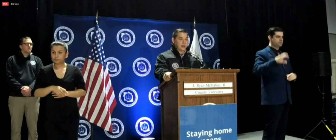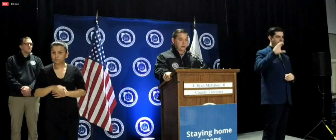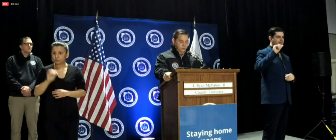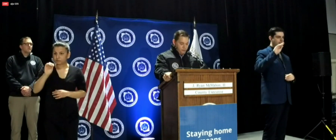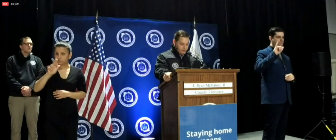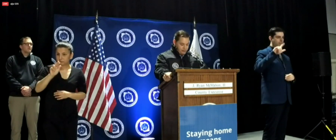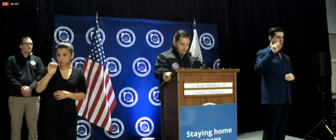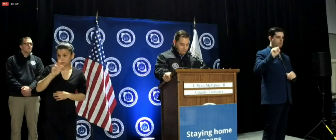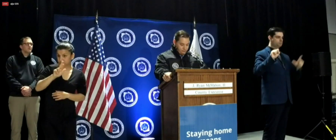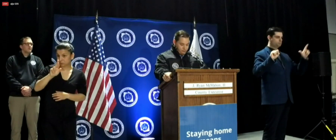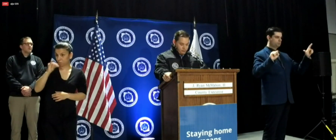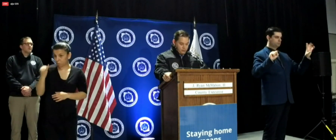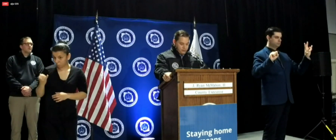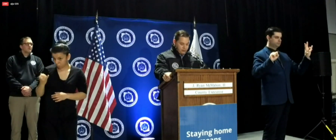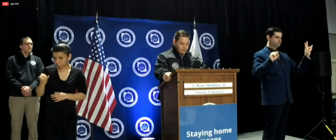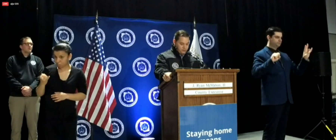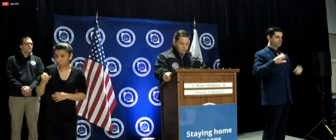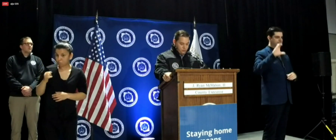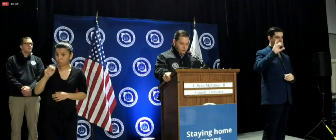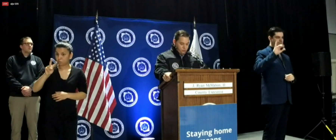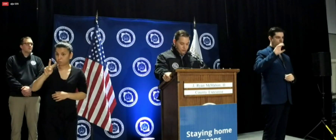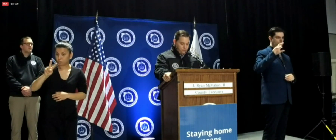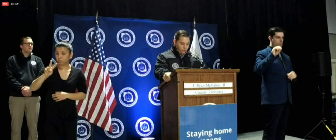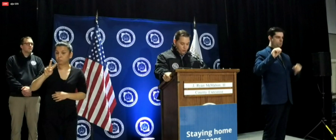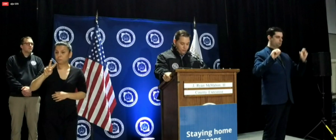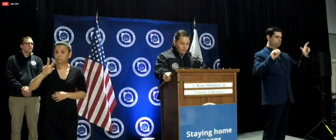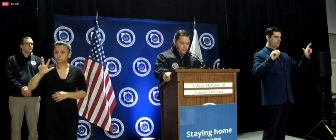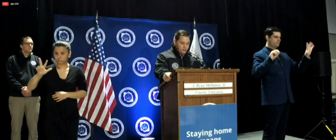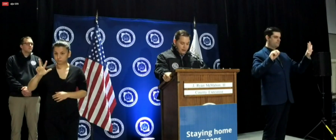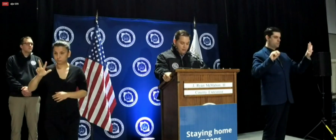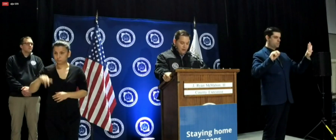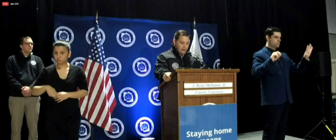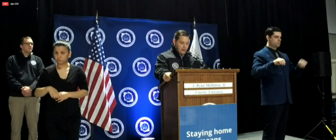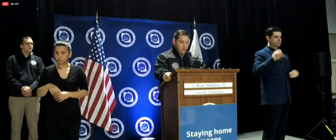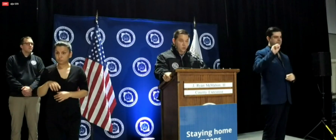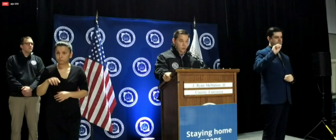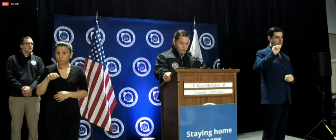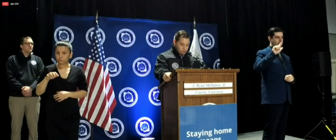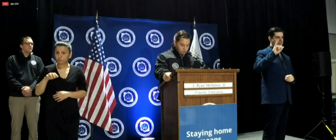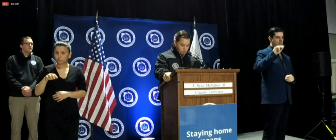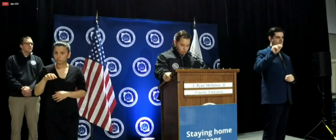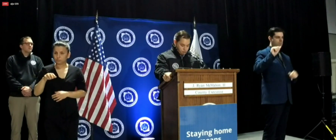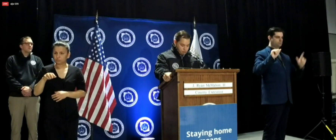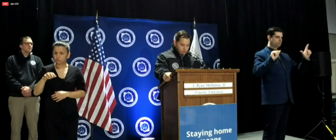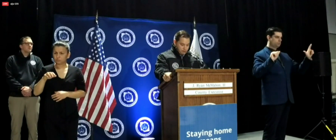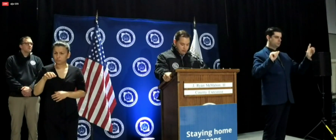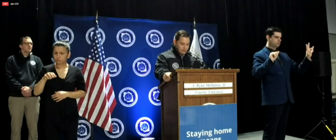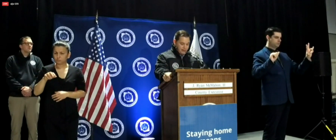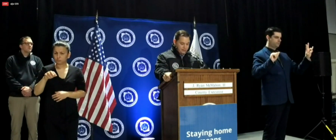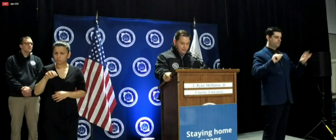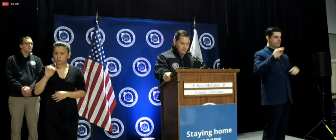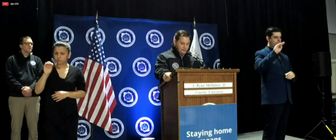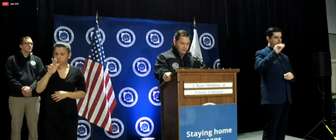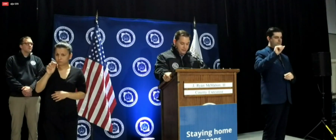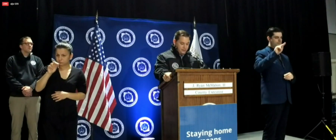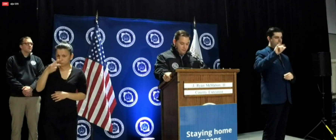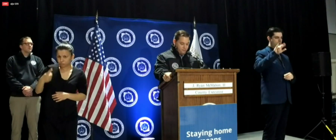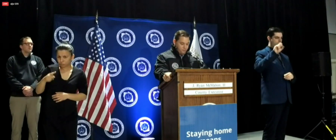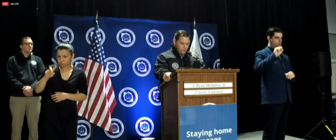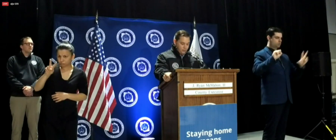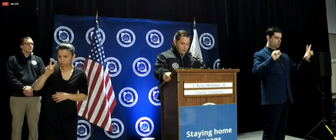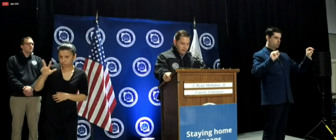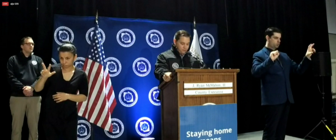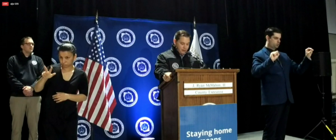of Salina, 27, Town of Cicero, 24, Town of Onondaga, 22, Town of Geddes,